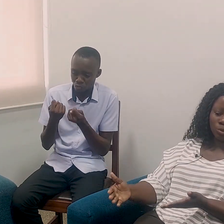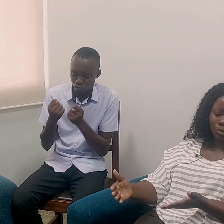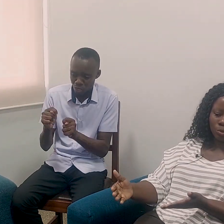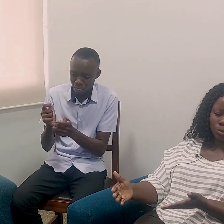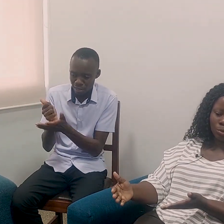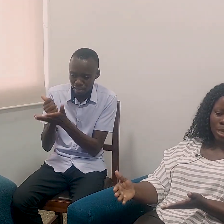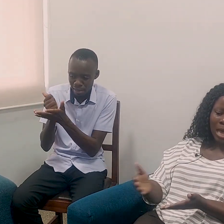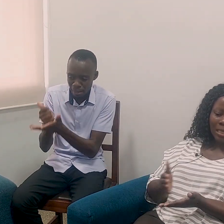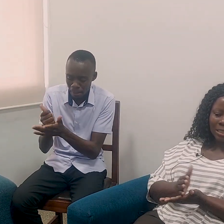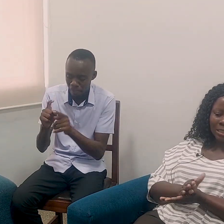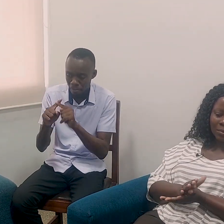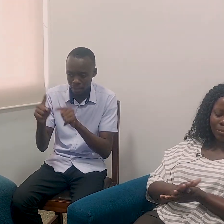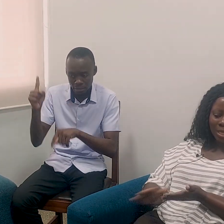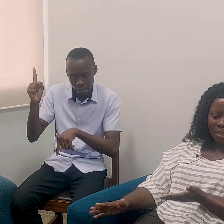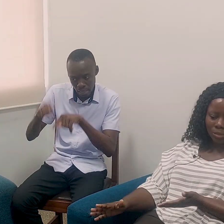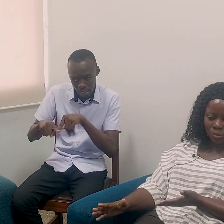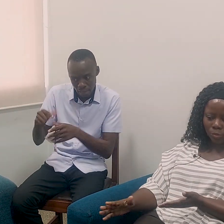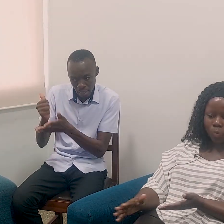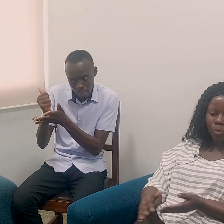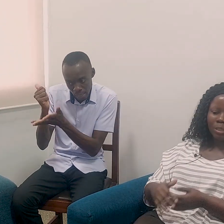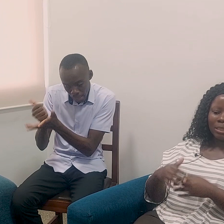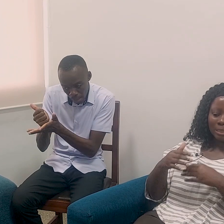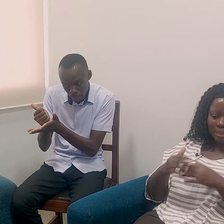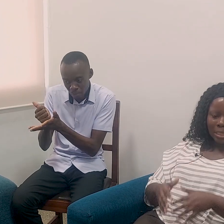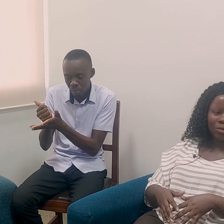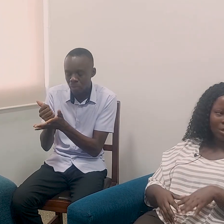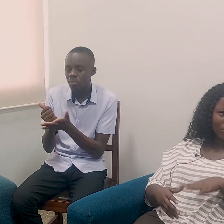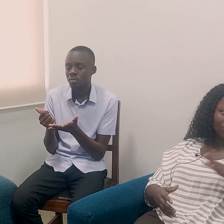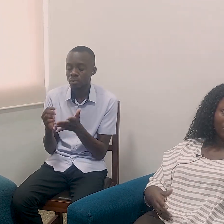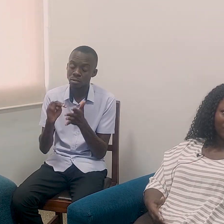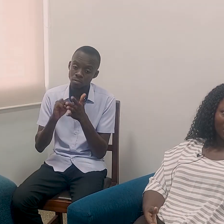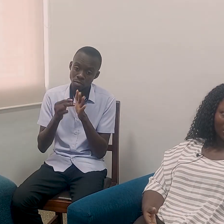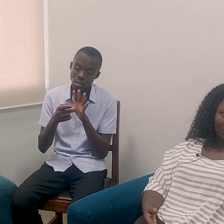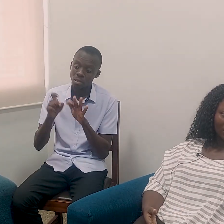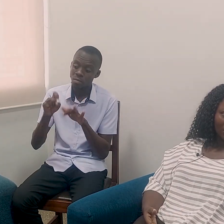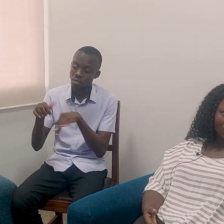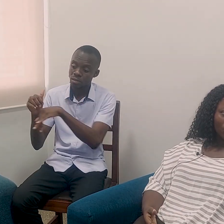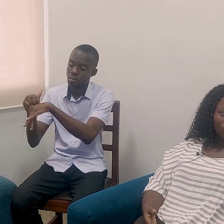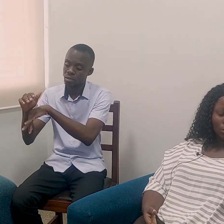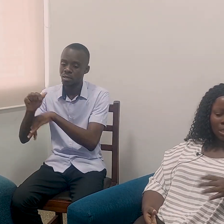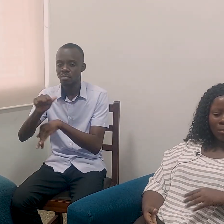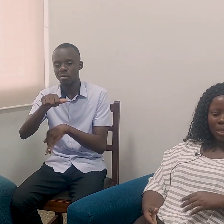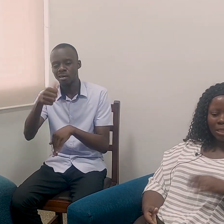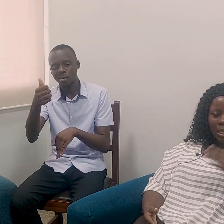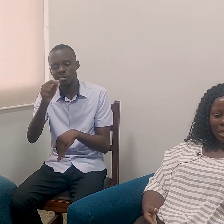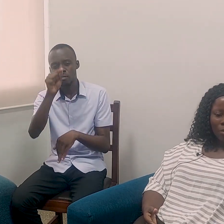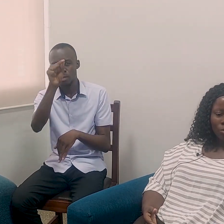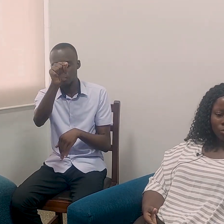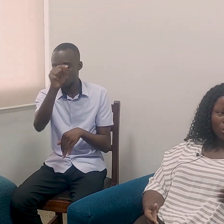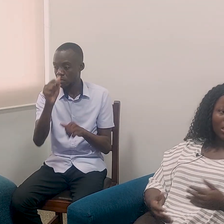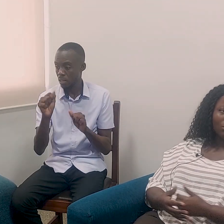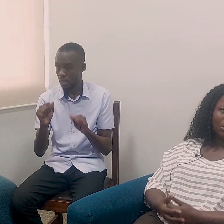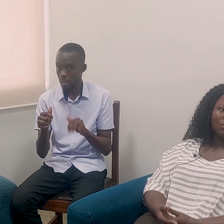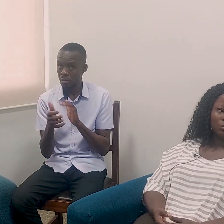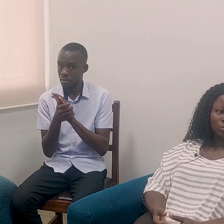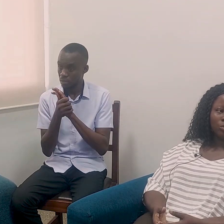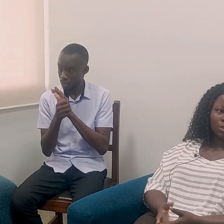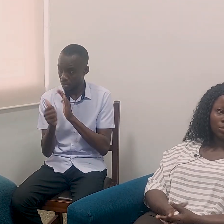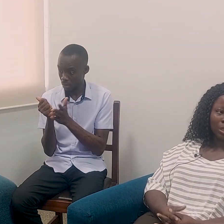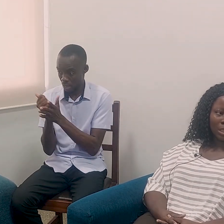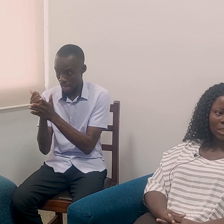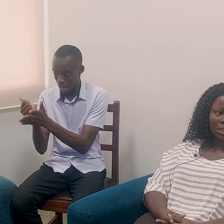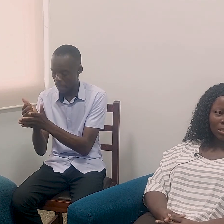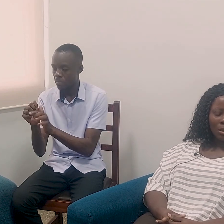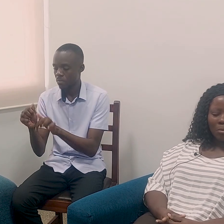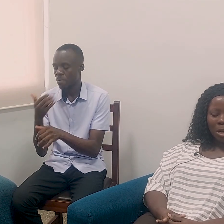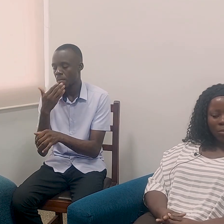unable to assist the person through, then you have to refer to somebody else who can be able to deal